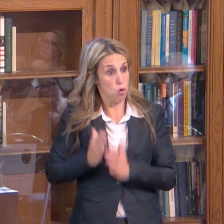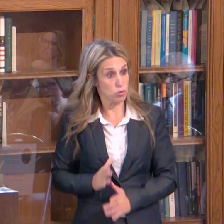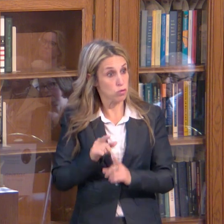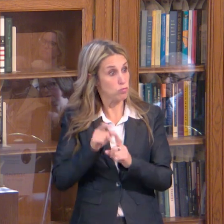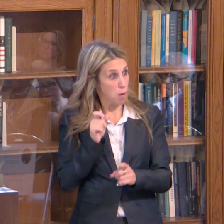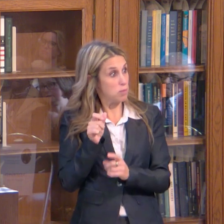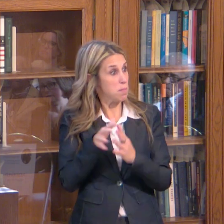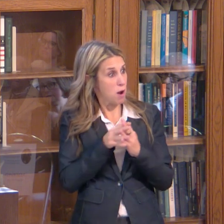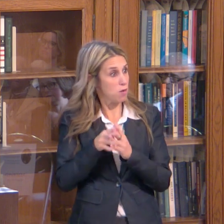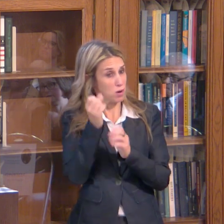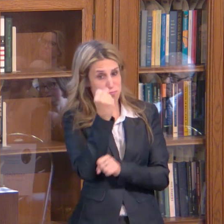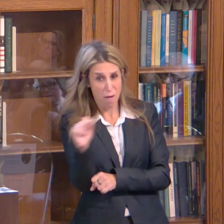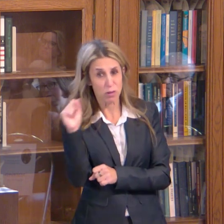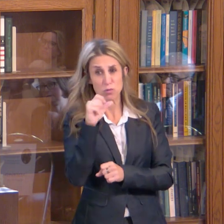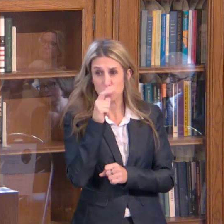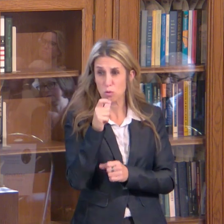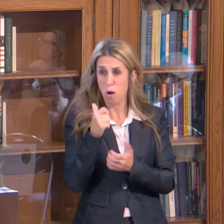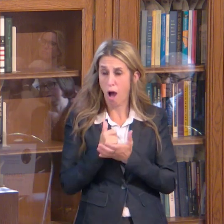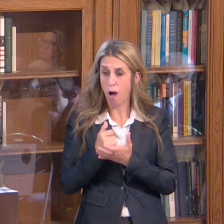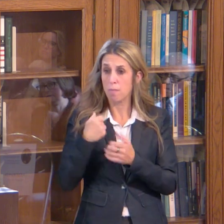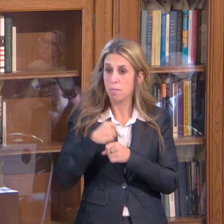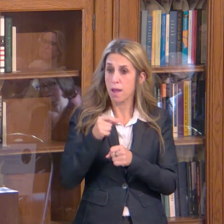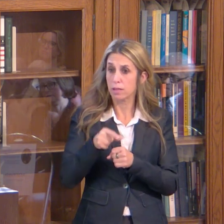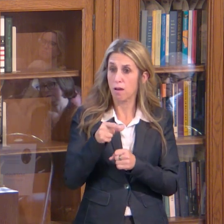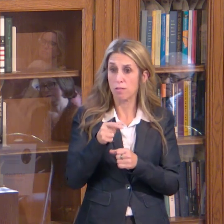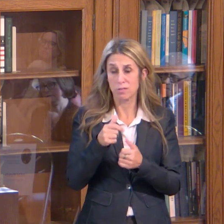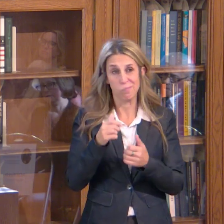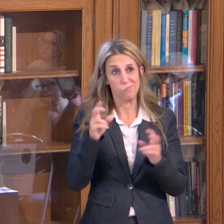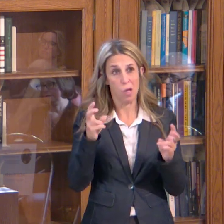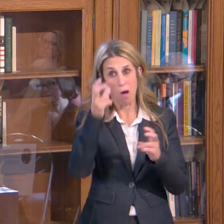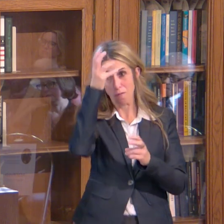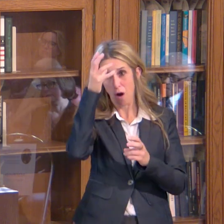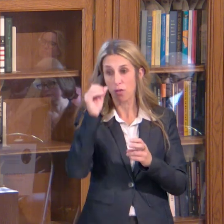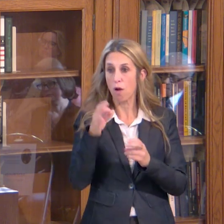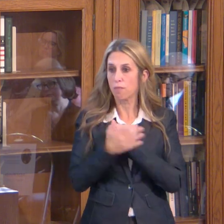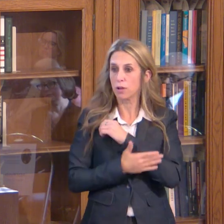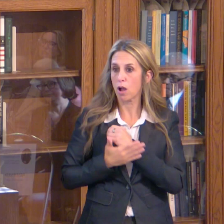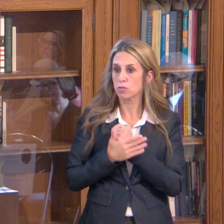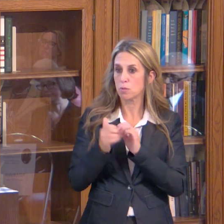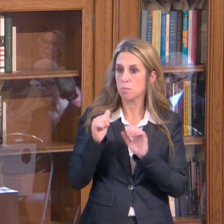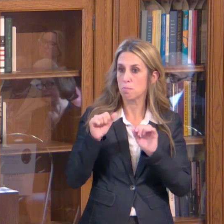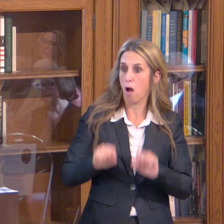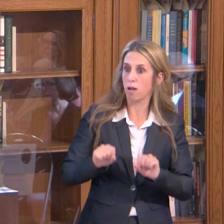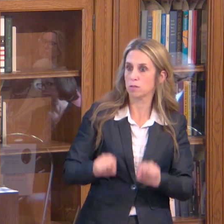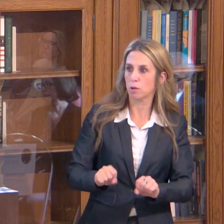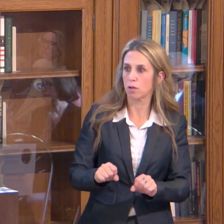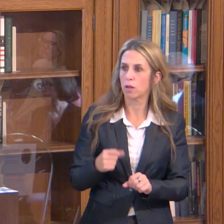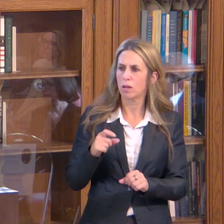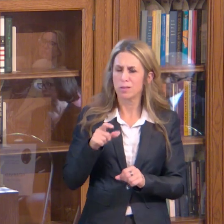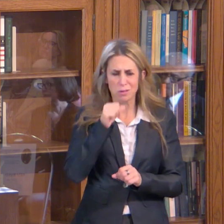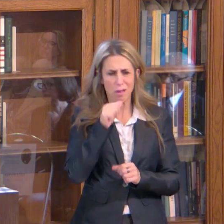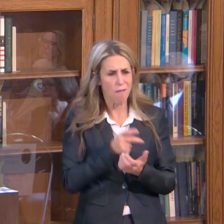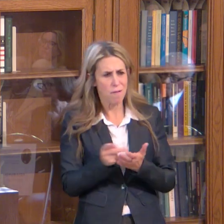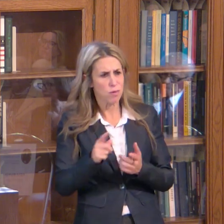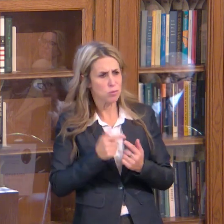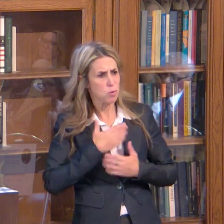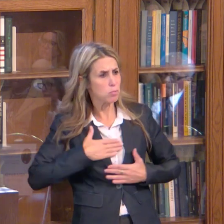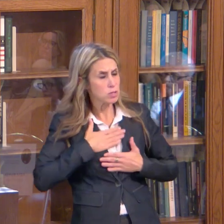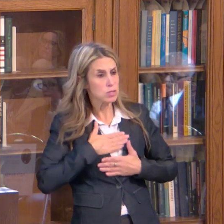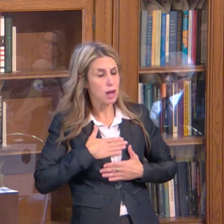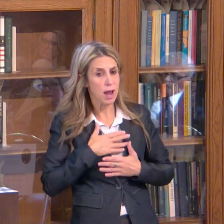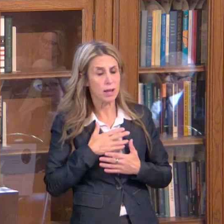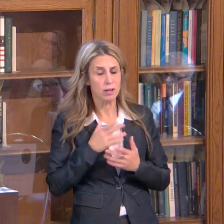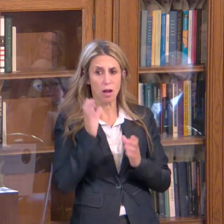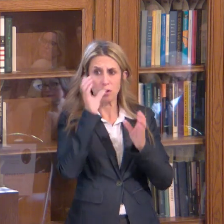Revolution who helped to make this father of our country possible we should not fail to appreciate the unusual